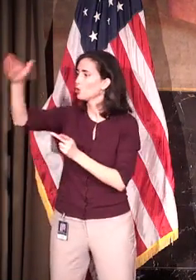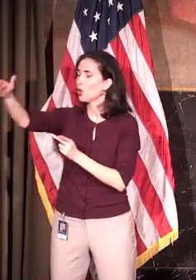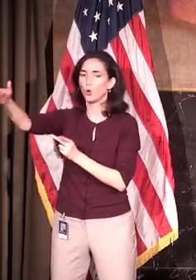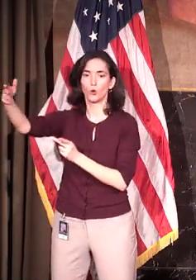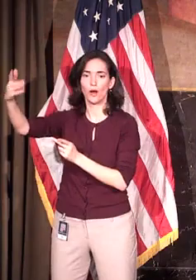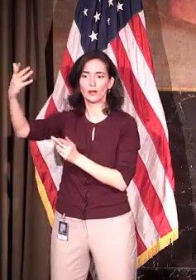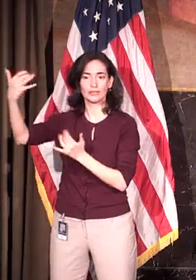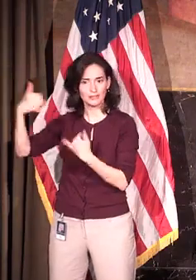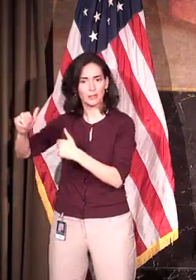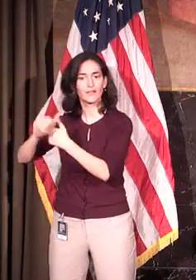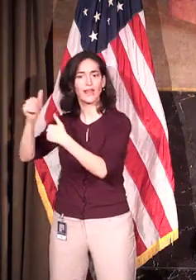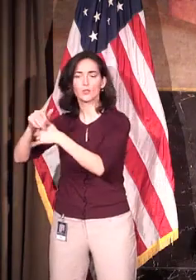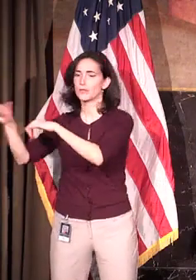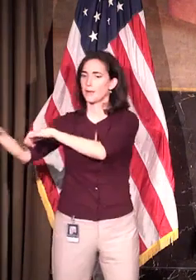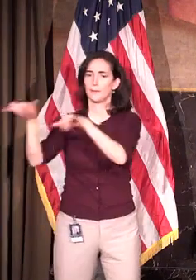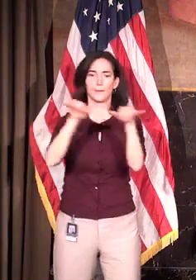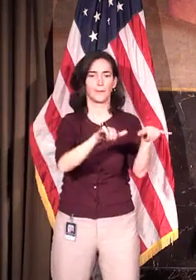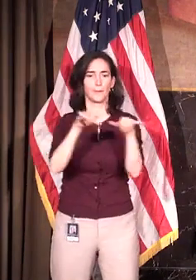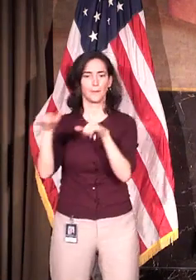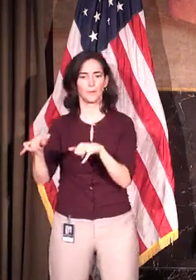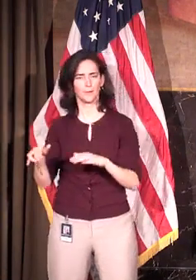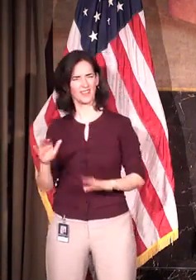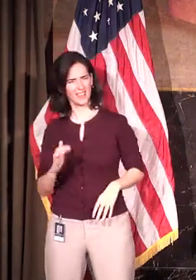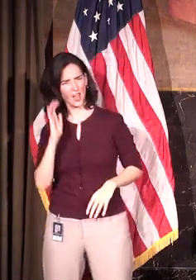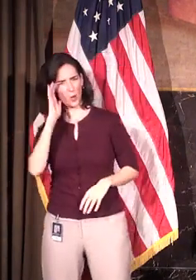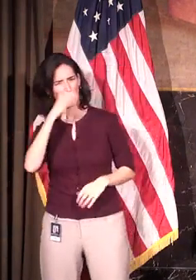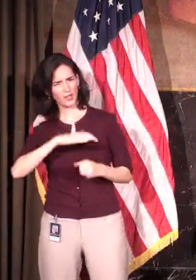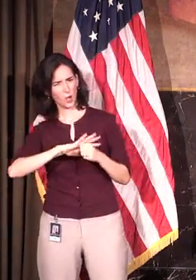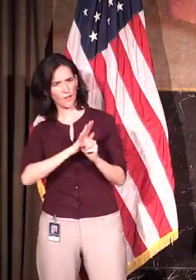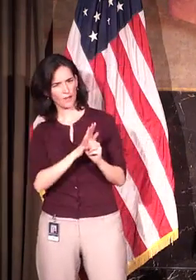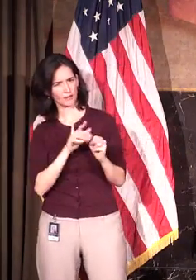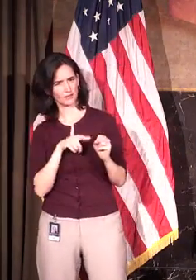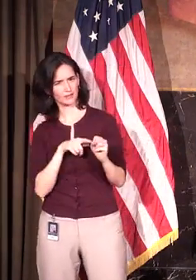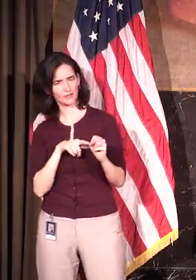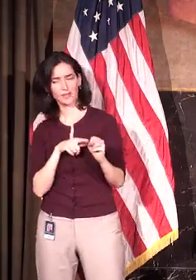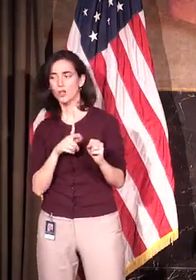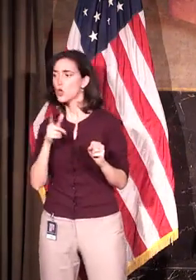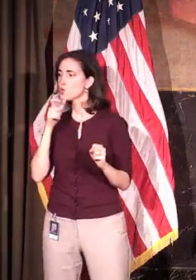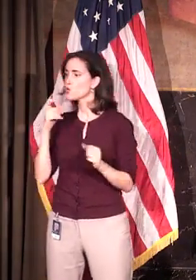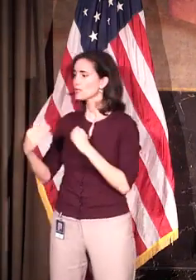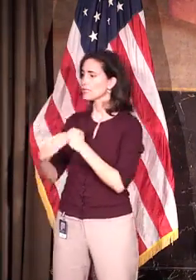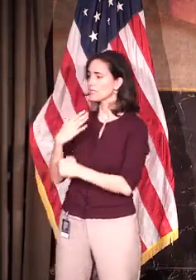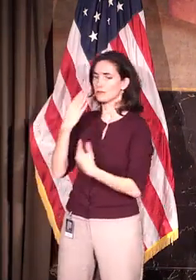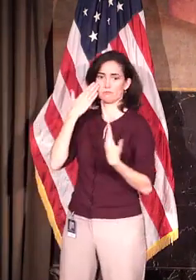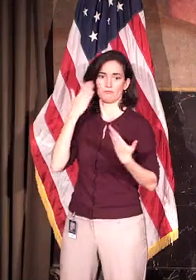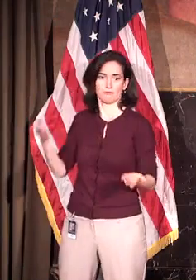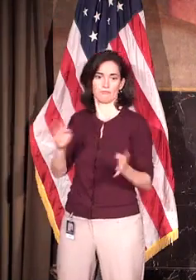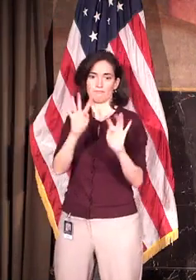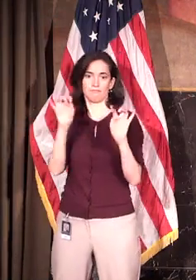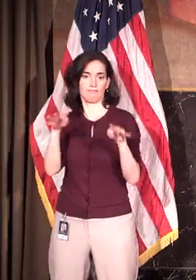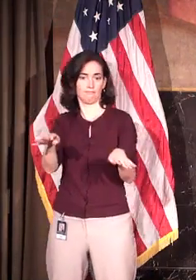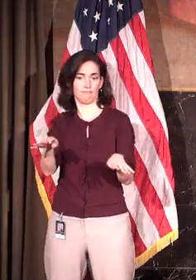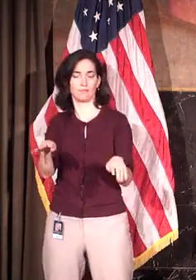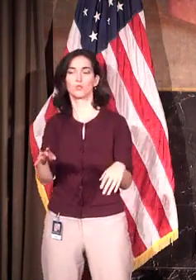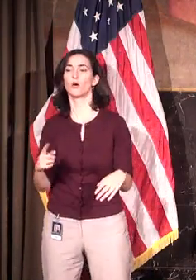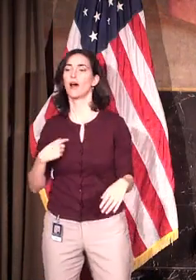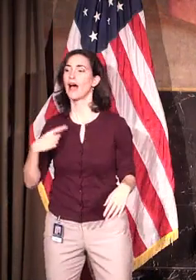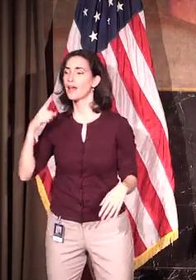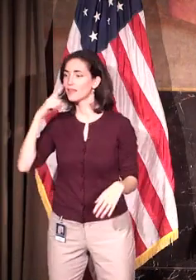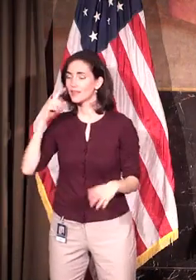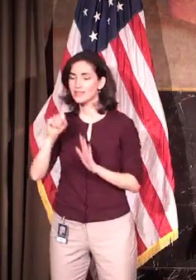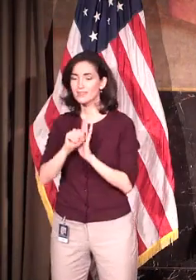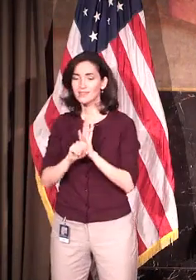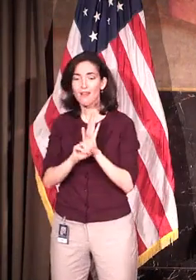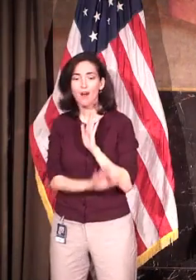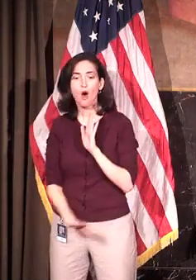That's the strange thing about COVID with the asymptomatic infections, is you just don't know. And I think we will do better as a state if we're able